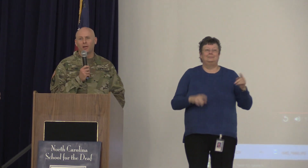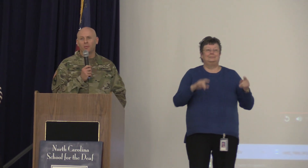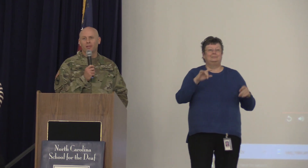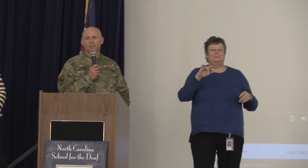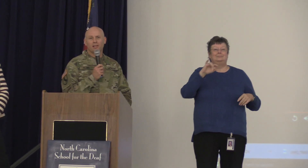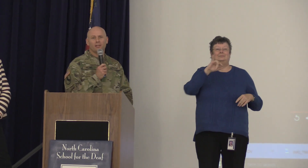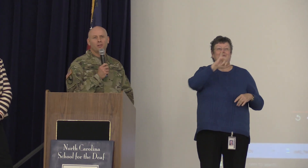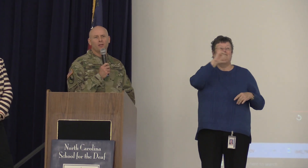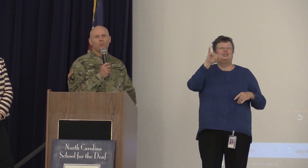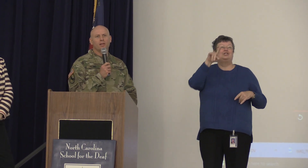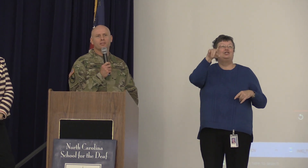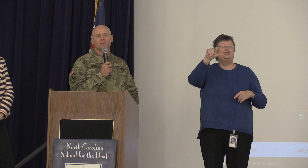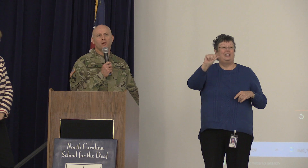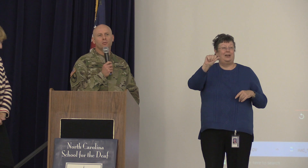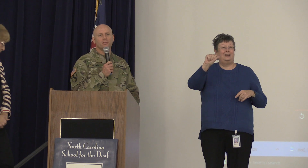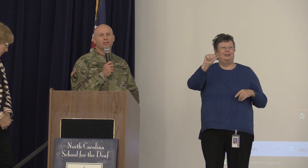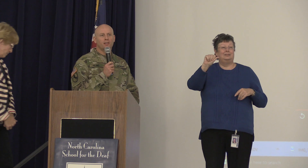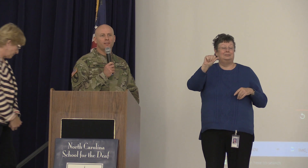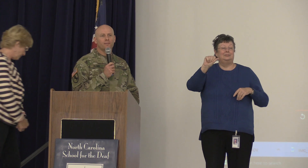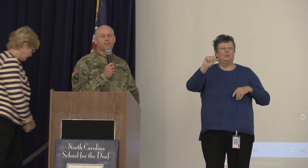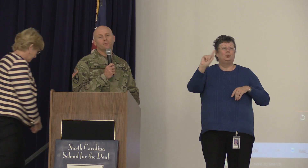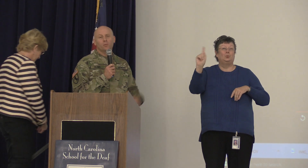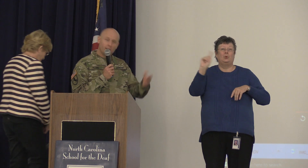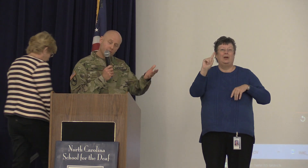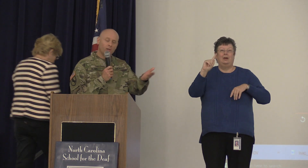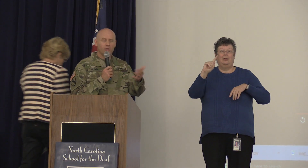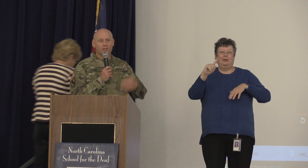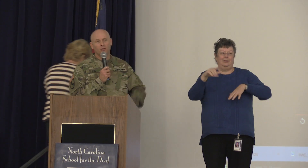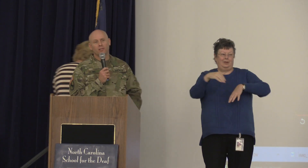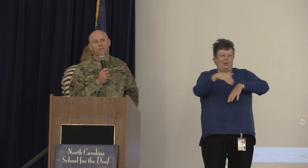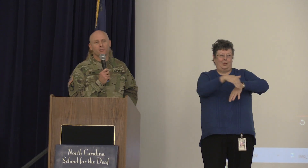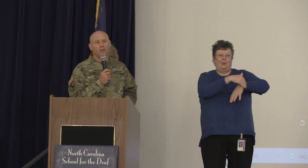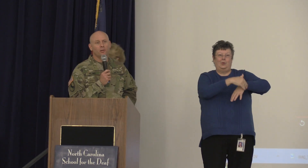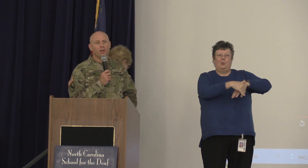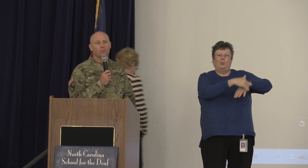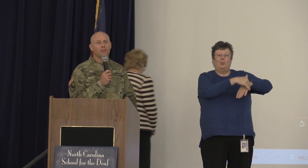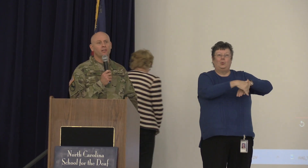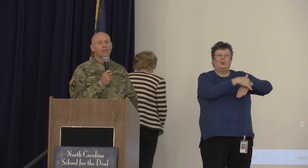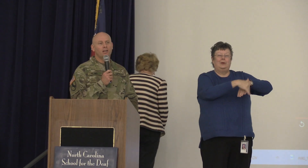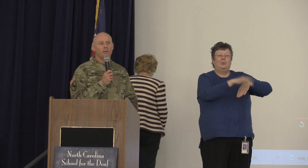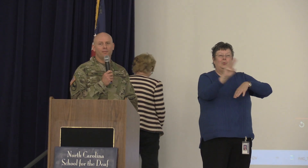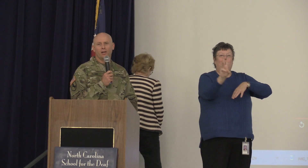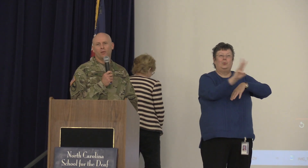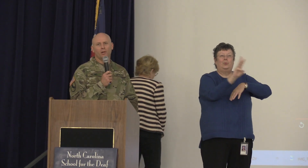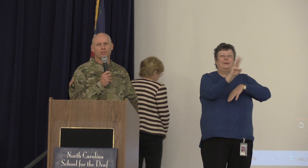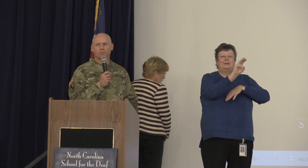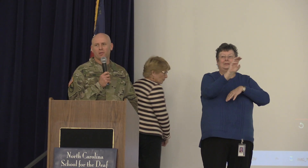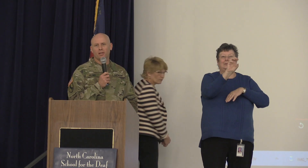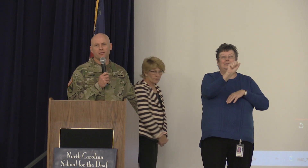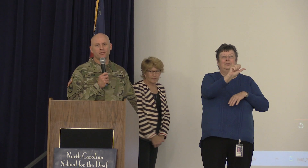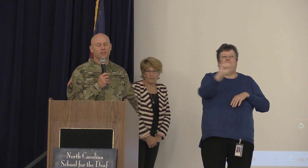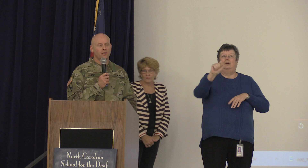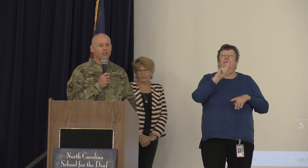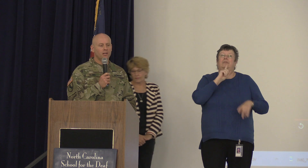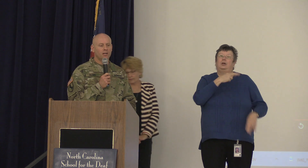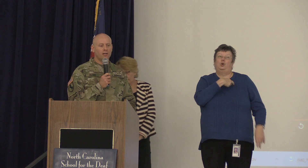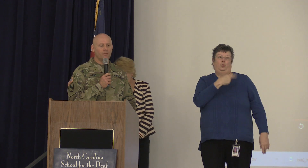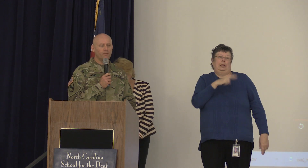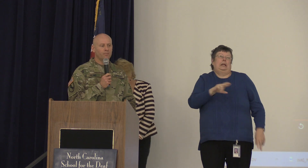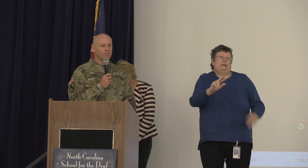Jeddah, Saudi Arabia is like on the west coast of, it's on the west coast of Saudi Arabia. Very religious place,